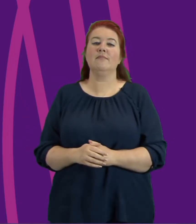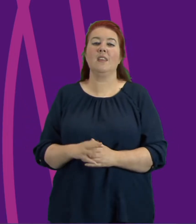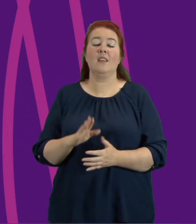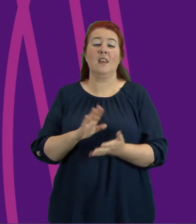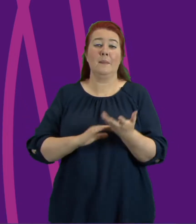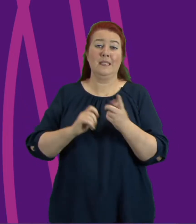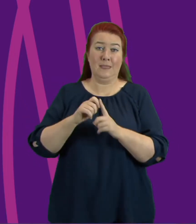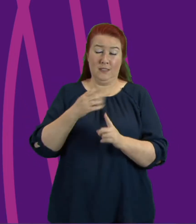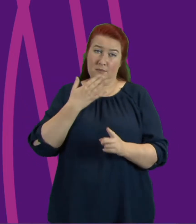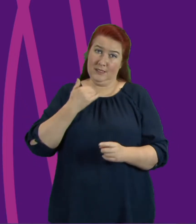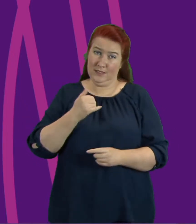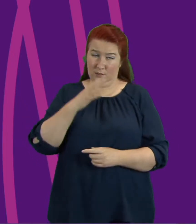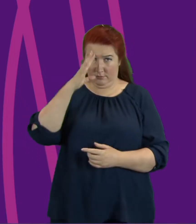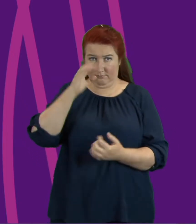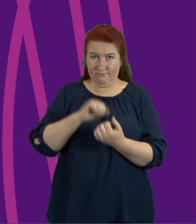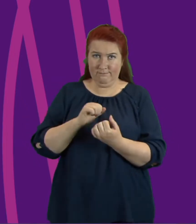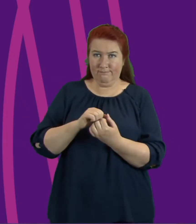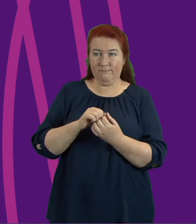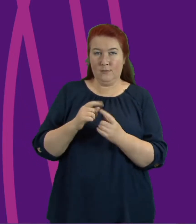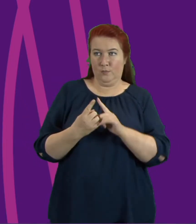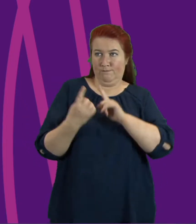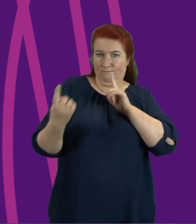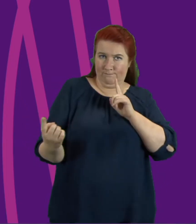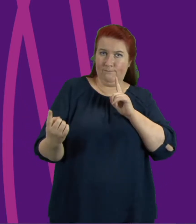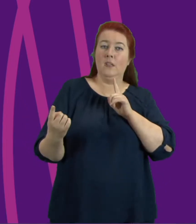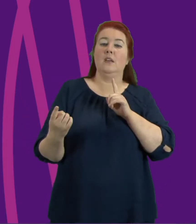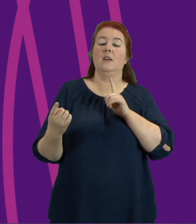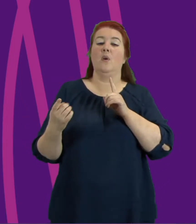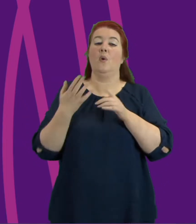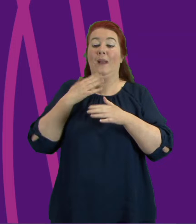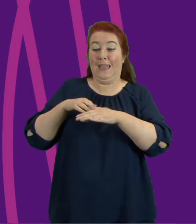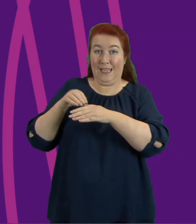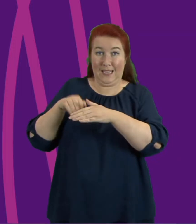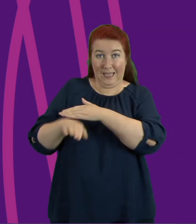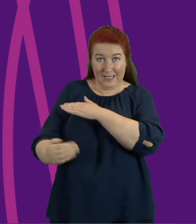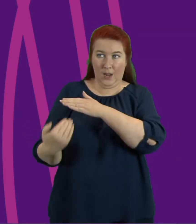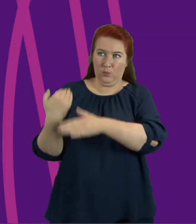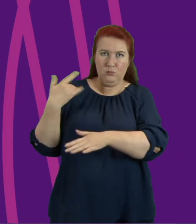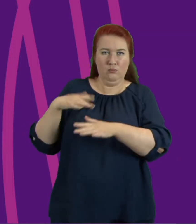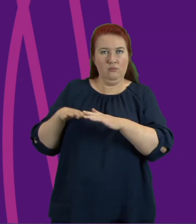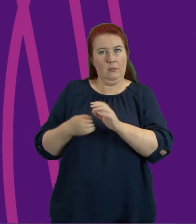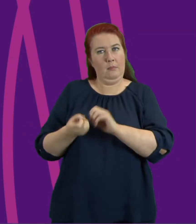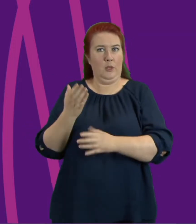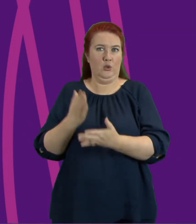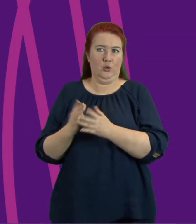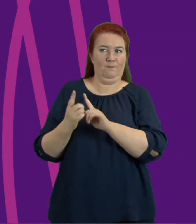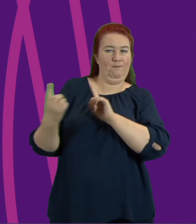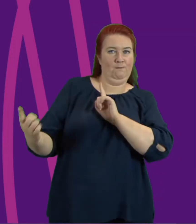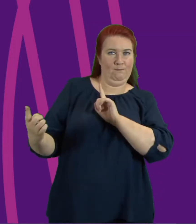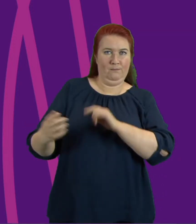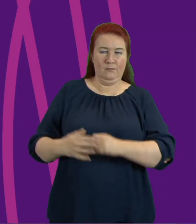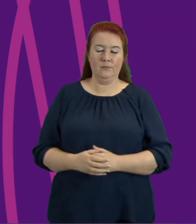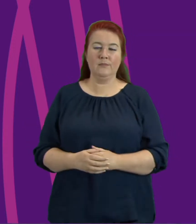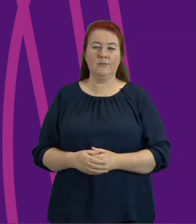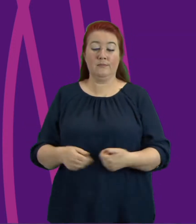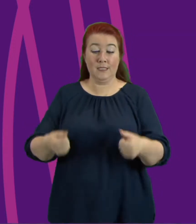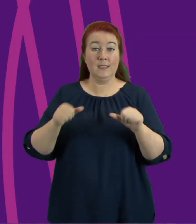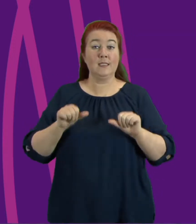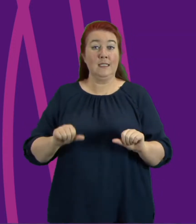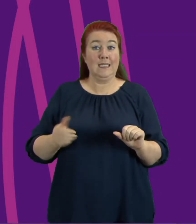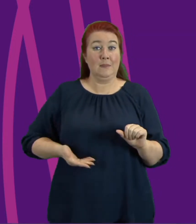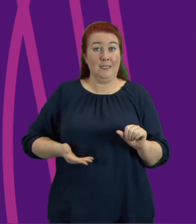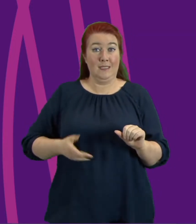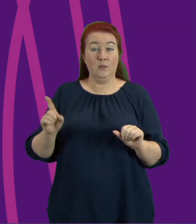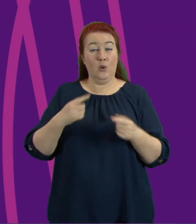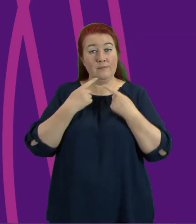to observe the measures, including when entering and exiting the chamber. And the next item of business is a statement by the